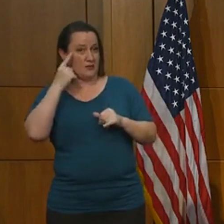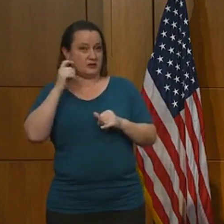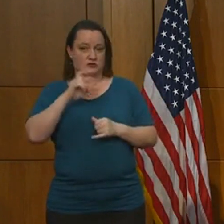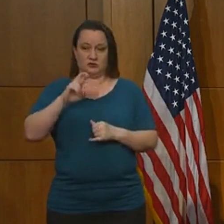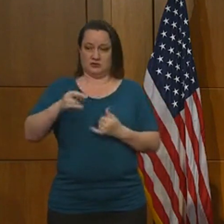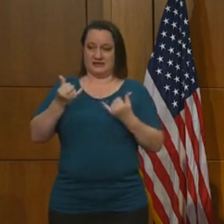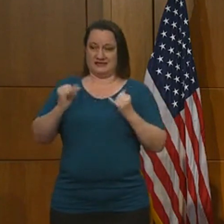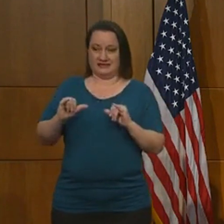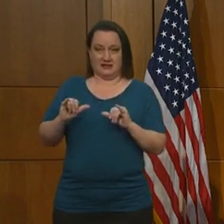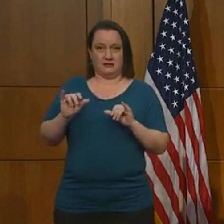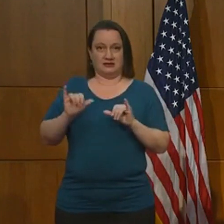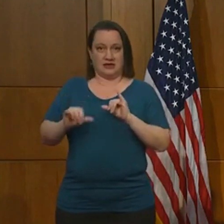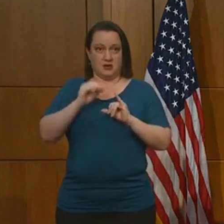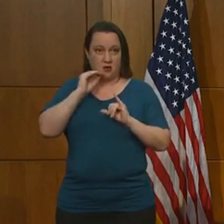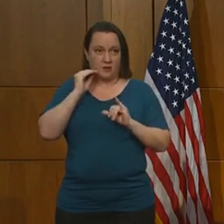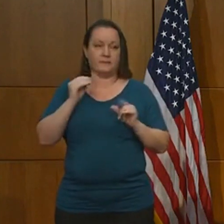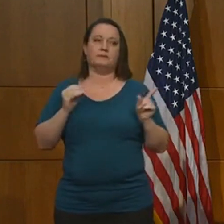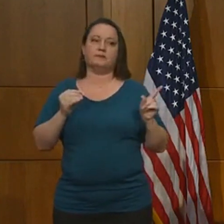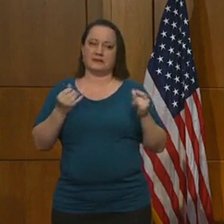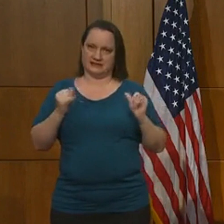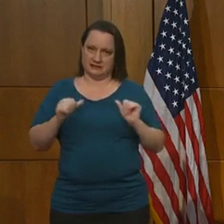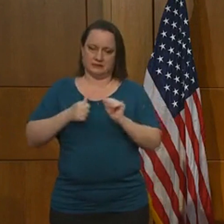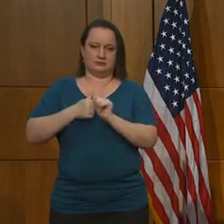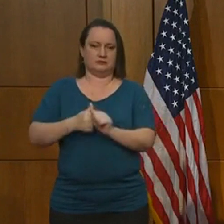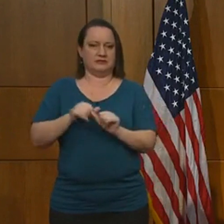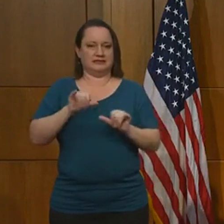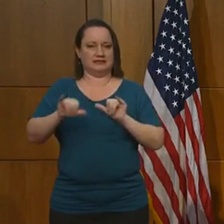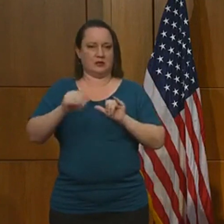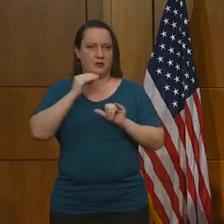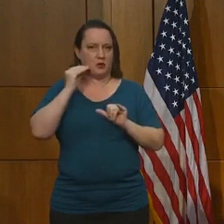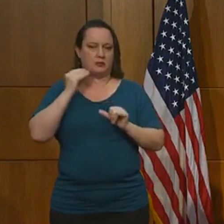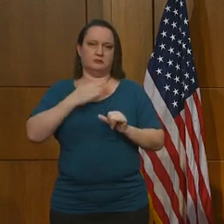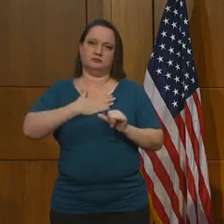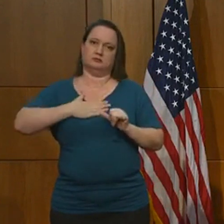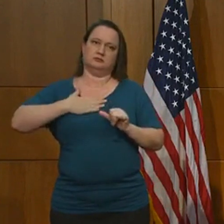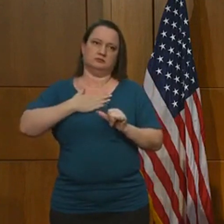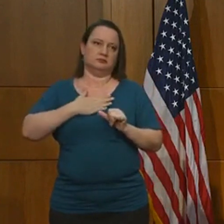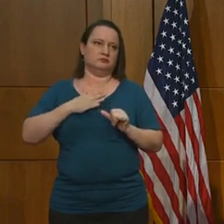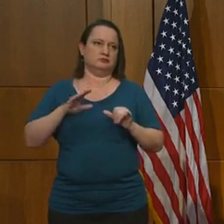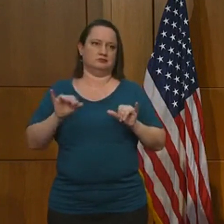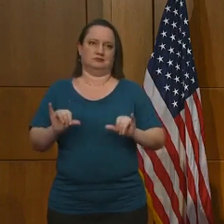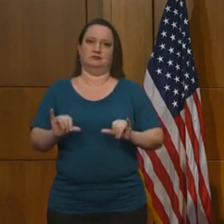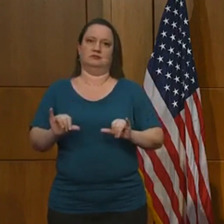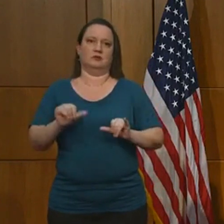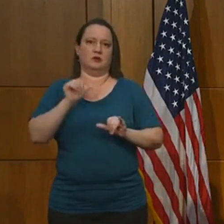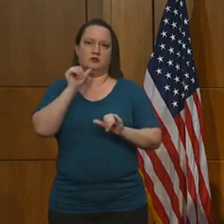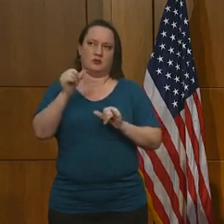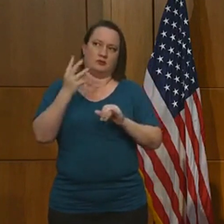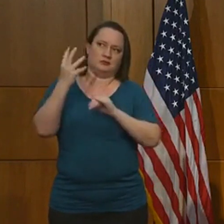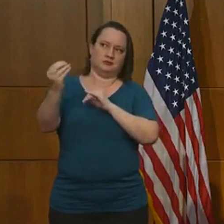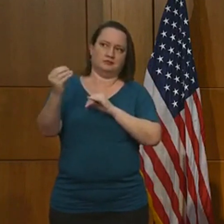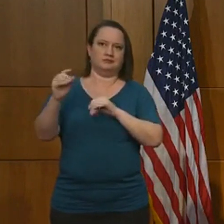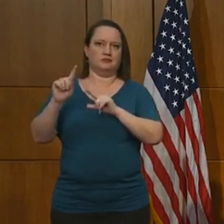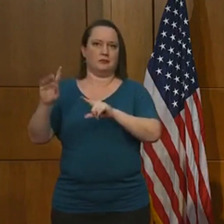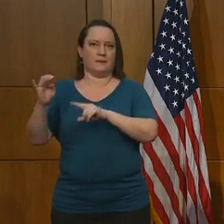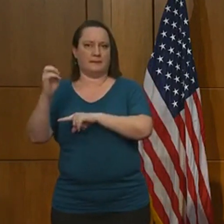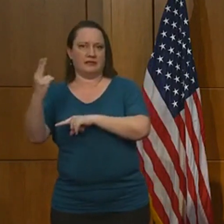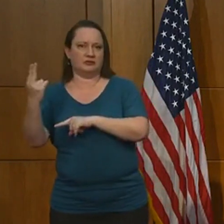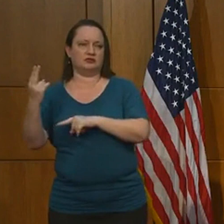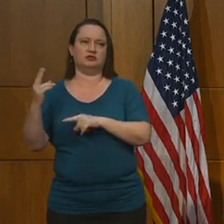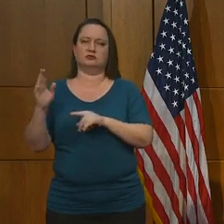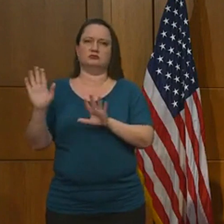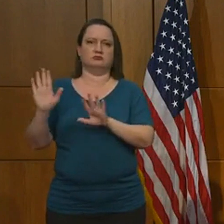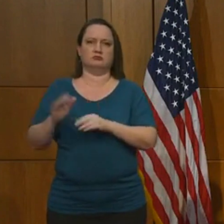is still under a stay-at-home order? They are still under the stay-at-home order, so we would encourage them to abide by those guidelines. Yes.